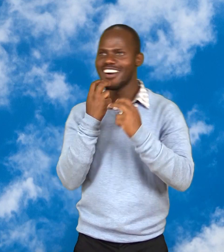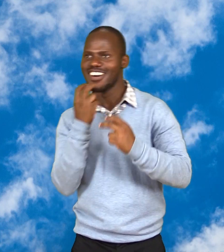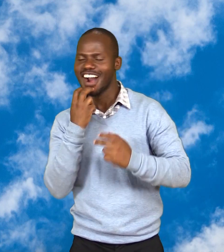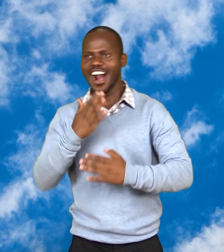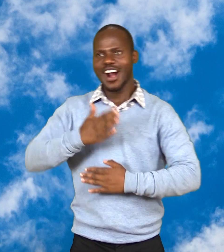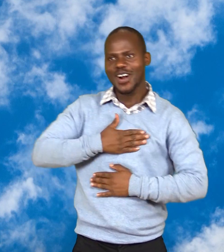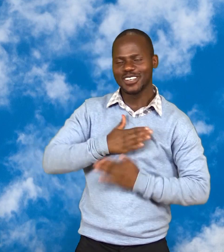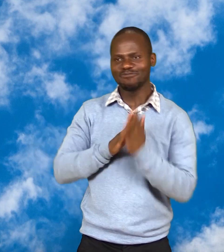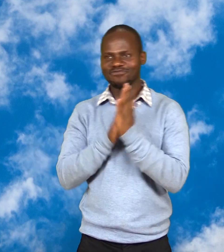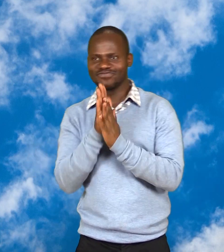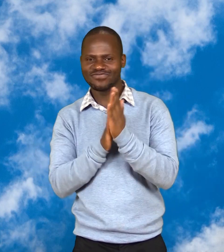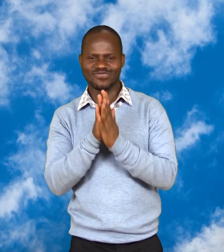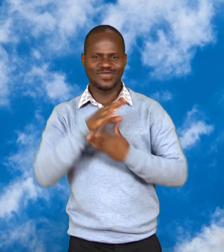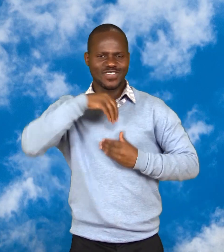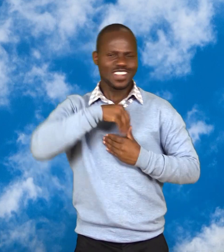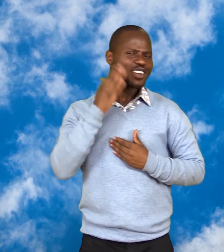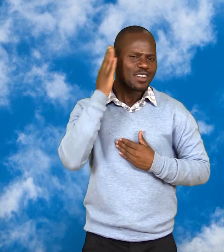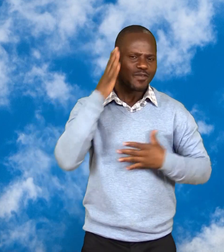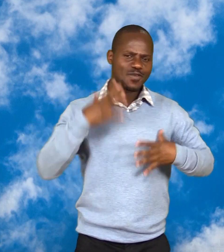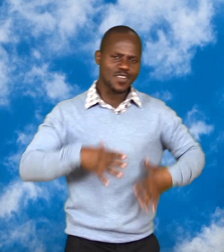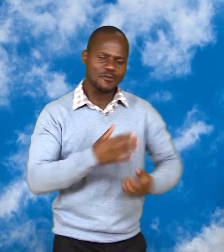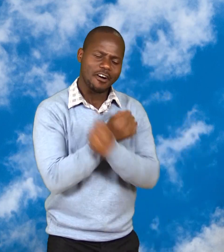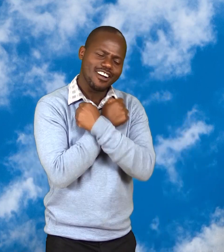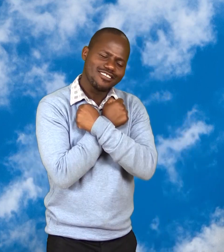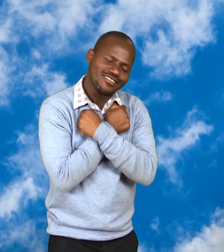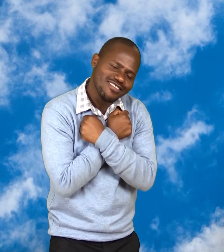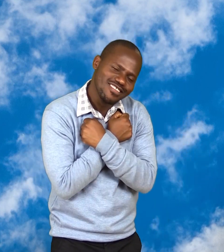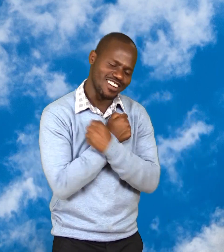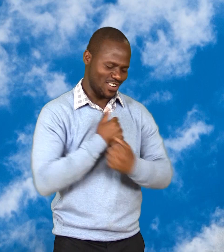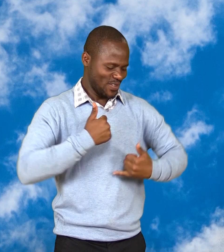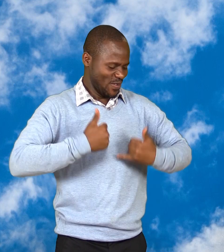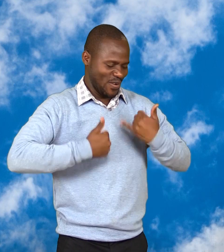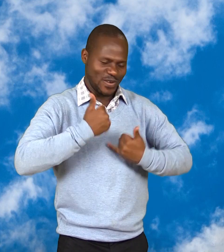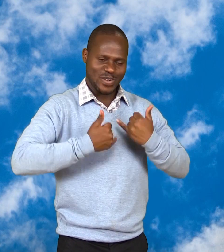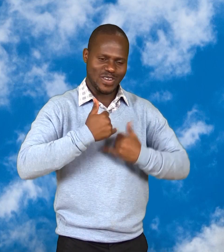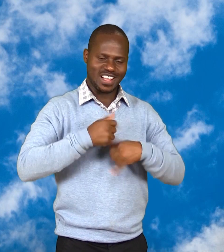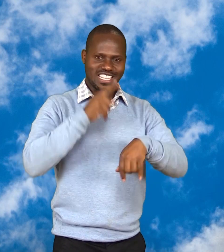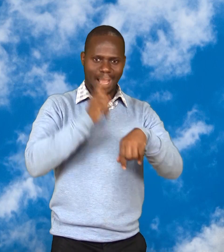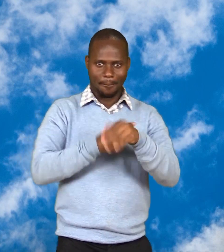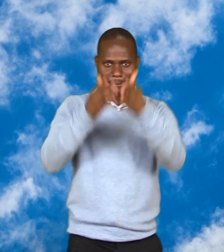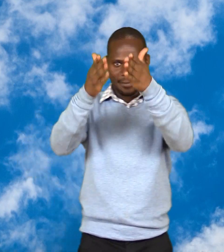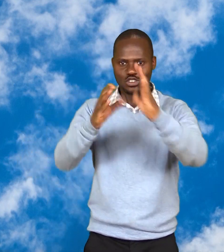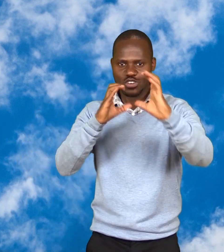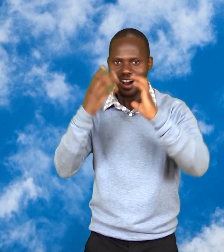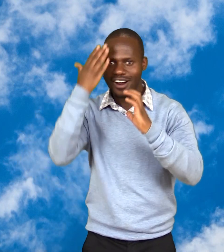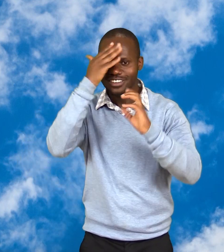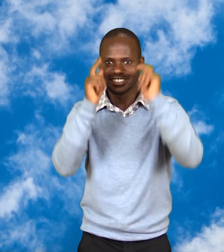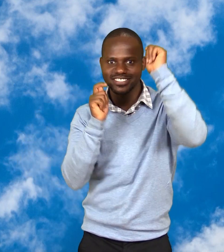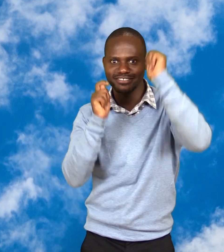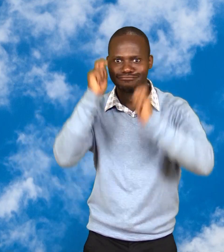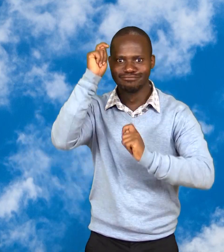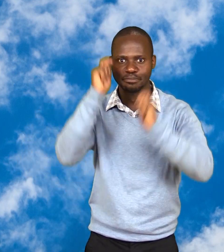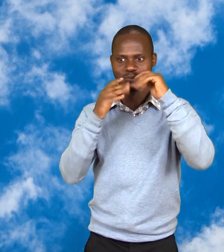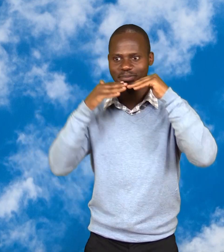of the person. Are you laughing, or what is your mood? Are you in love? Are you joyous? Through the